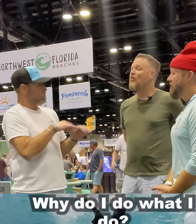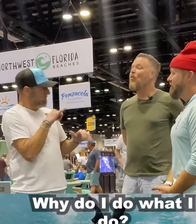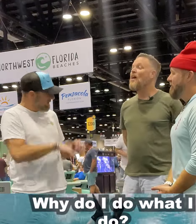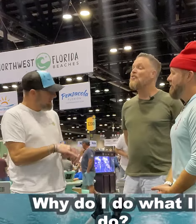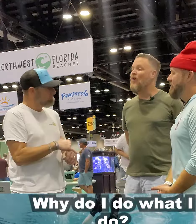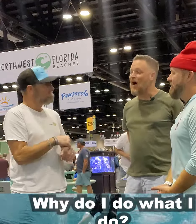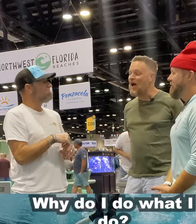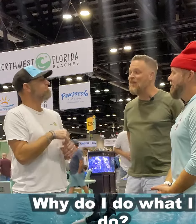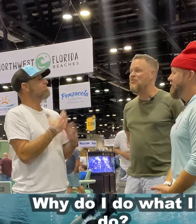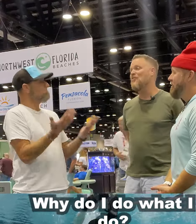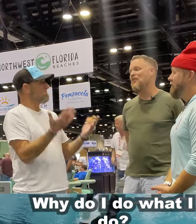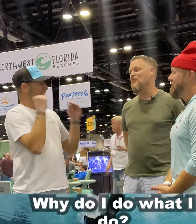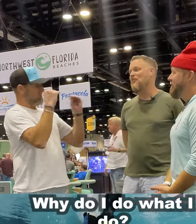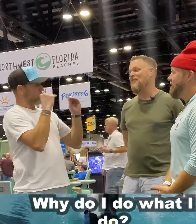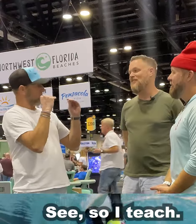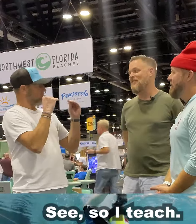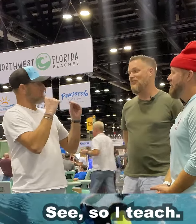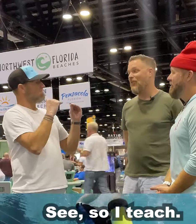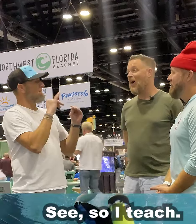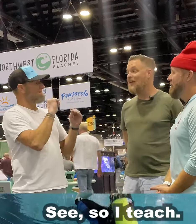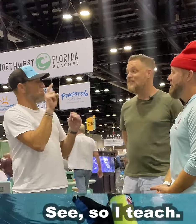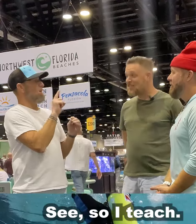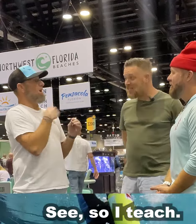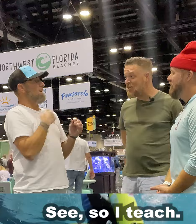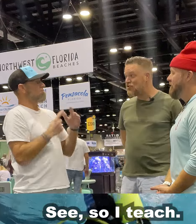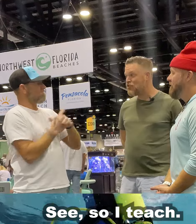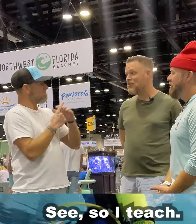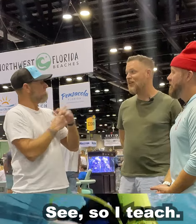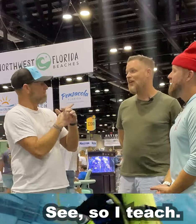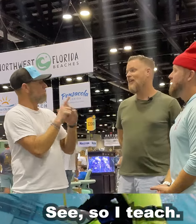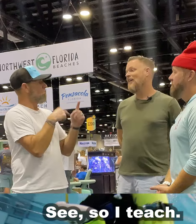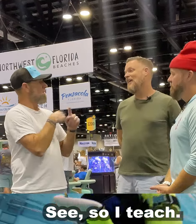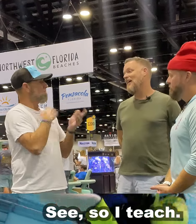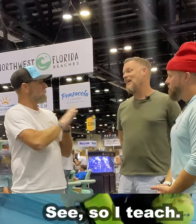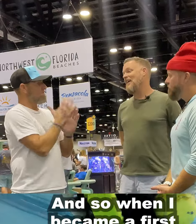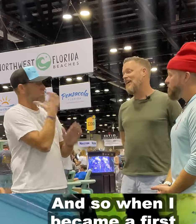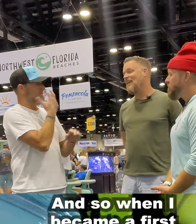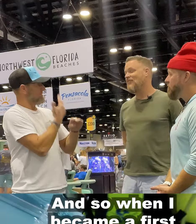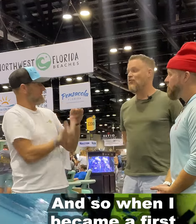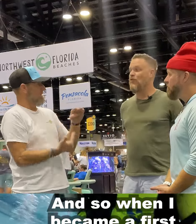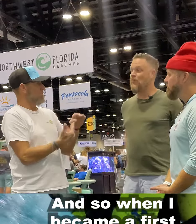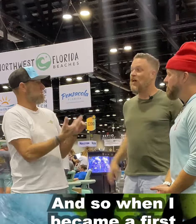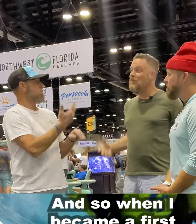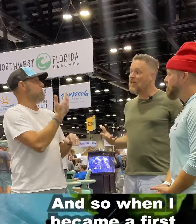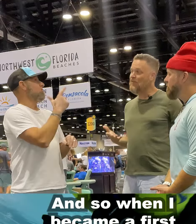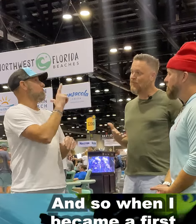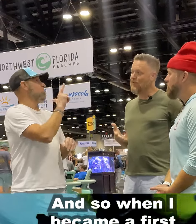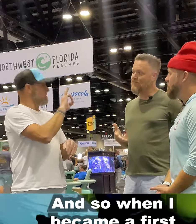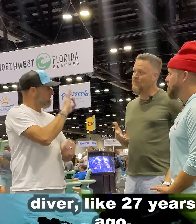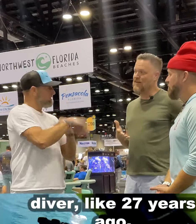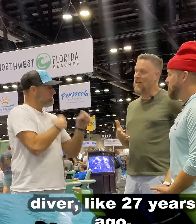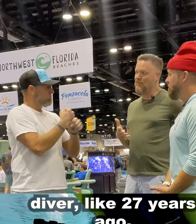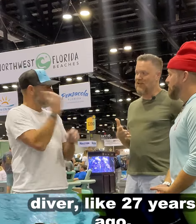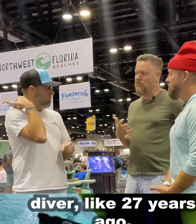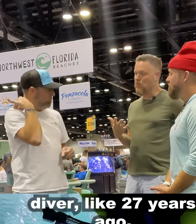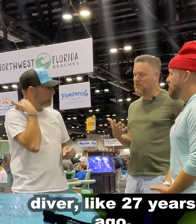Why do I do what I do? Let's see. So I teach, and so when I became a first diver like 27